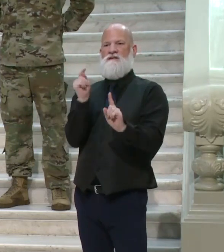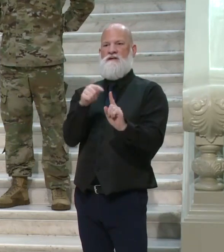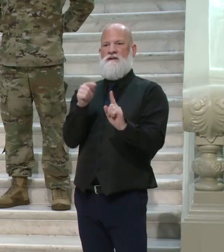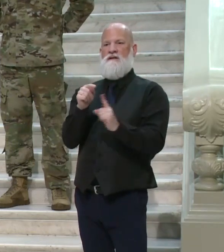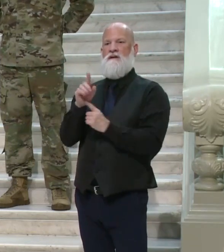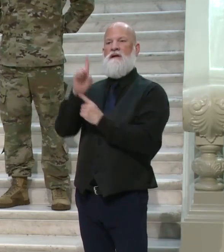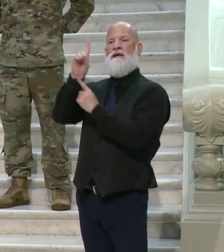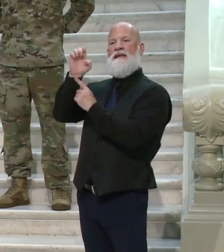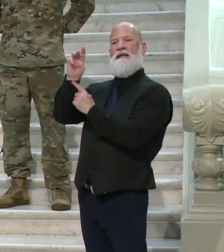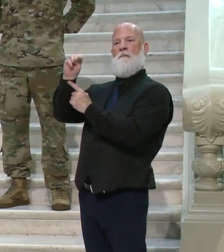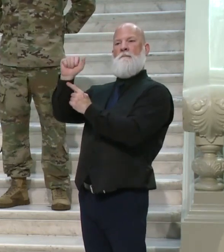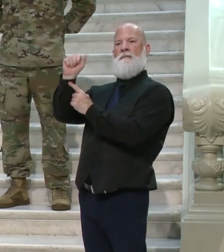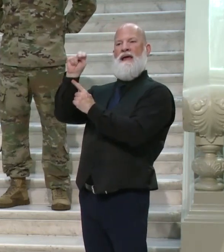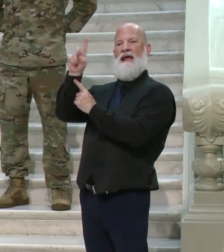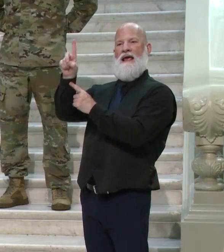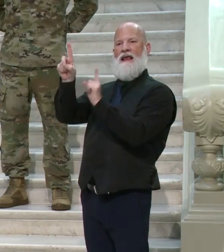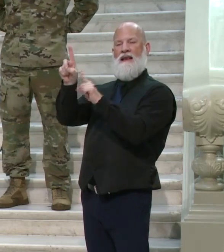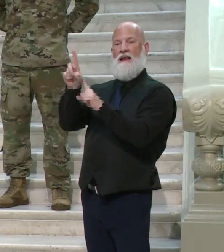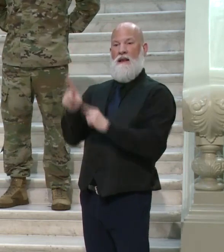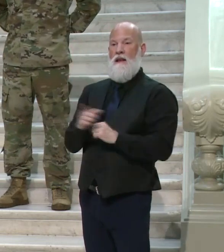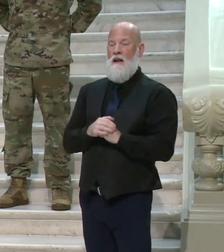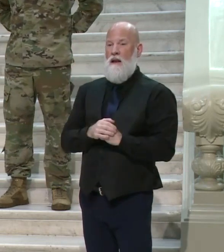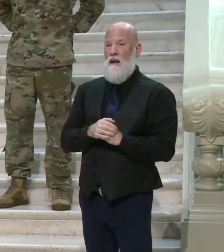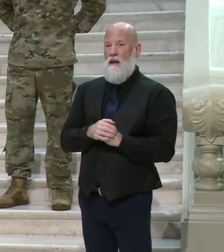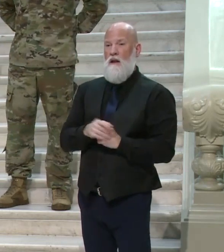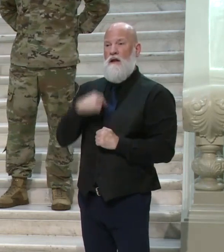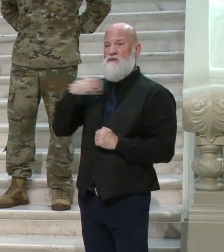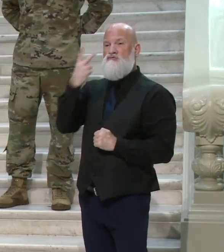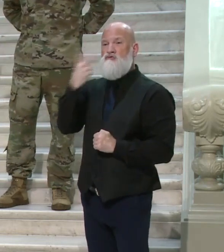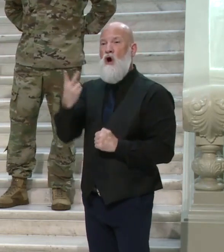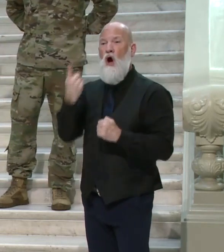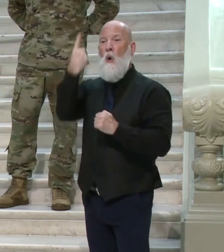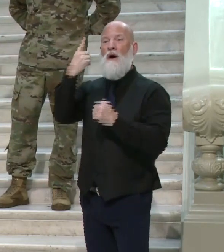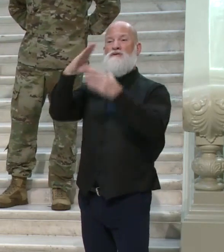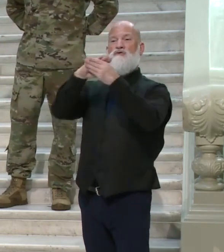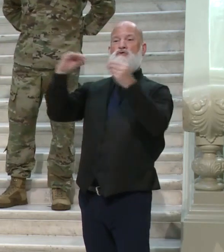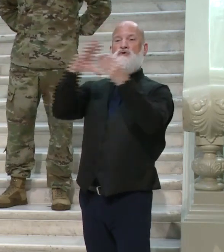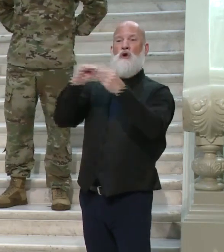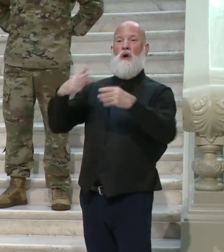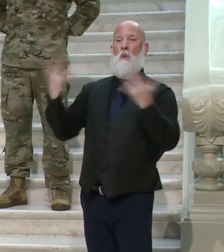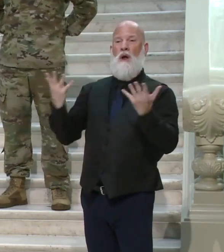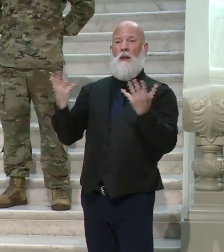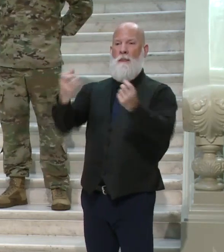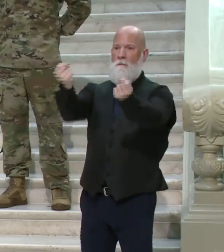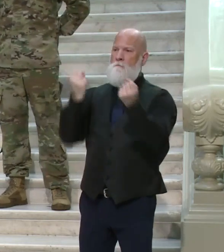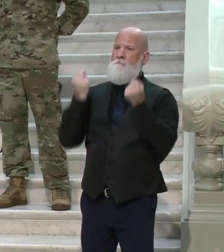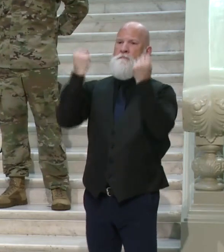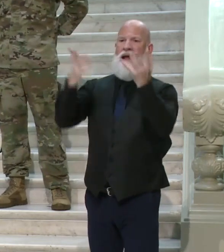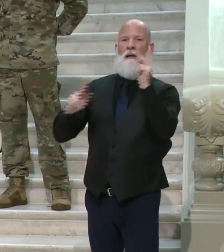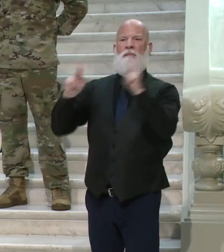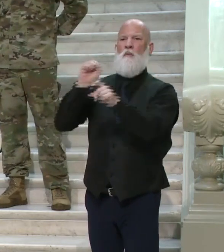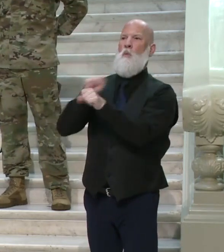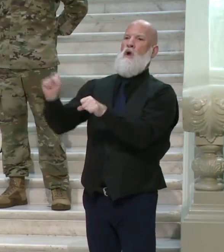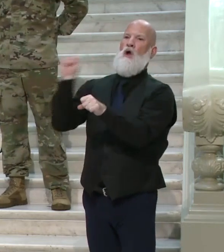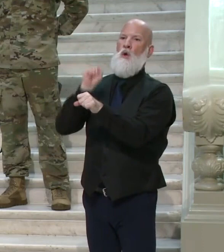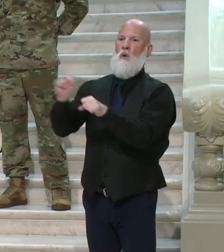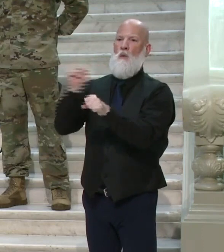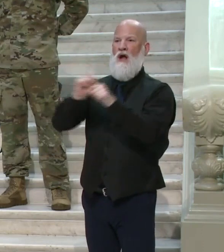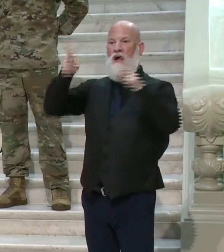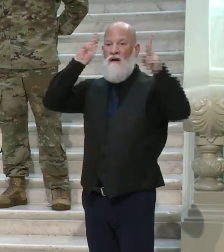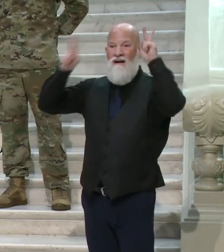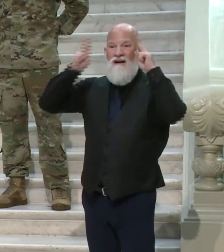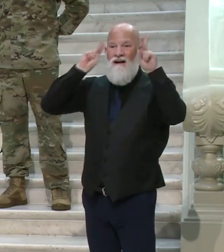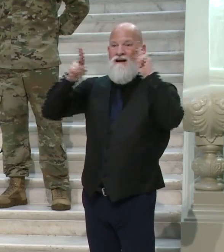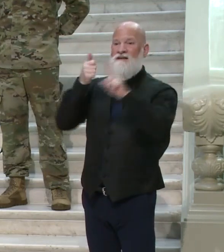cutting hair at a salon, and they were bragging at how much people were tipping them. Because the people getting that haircut,